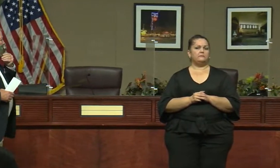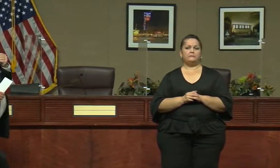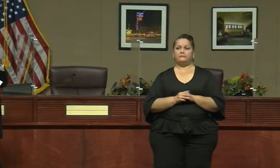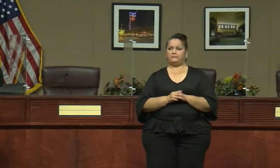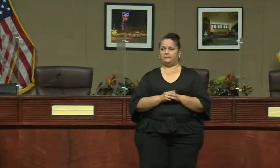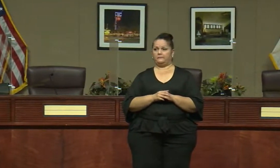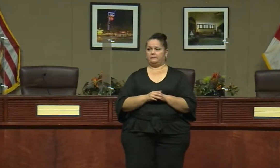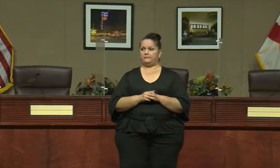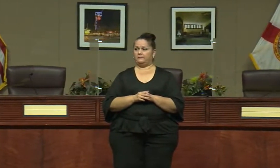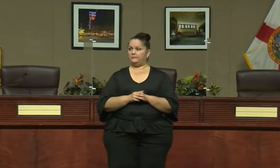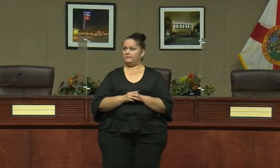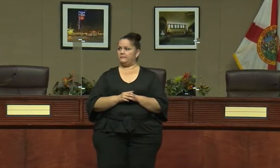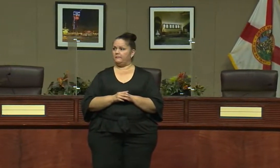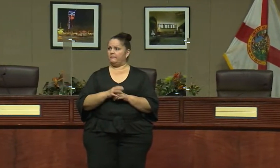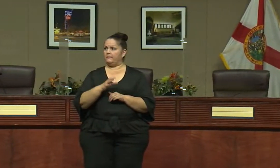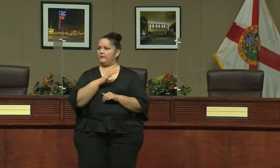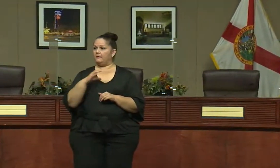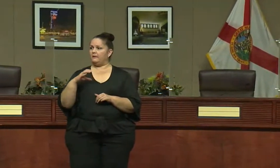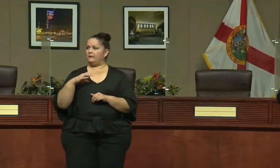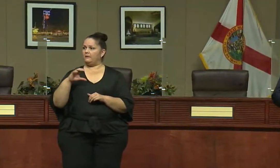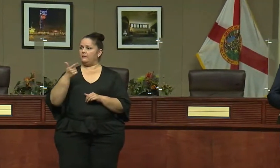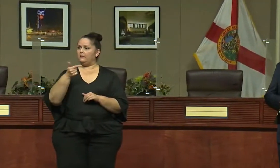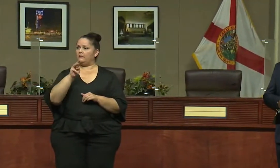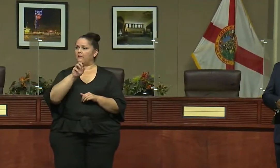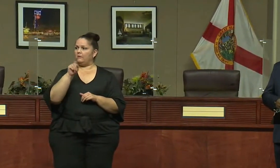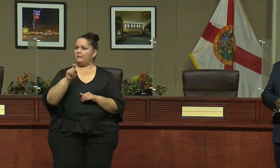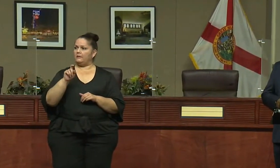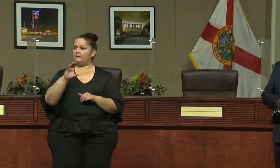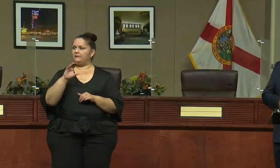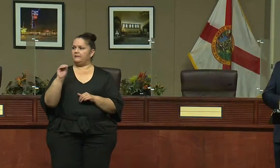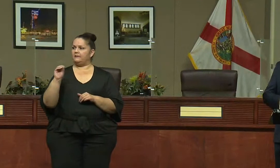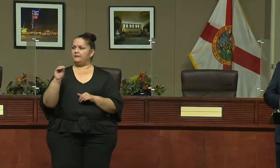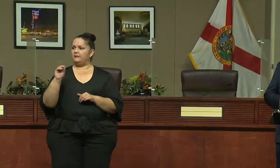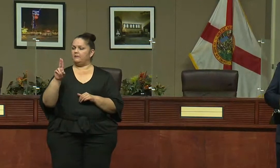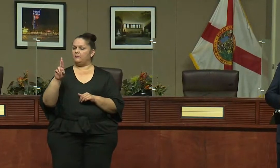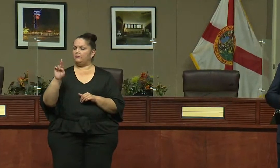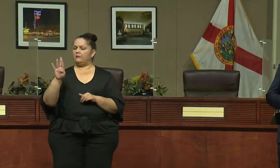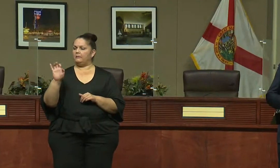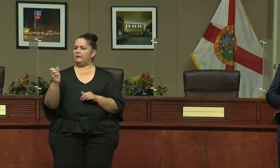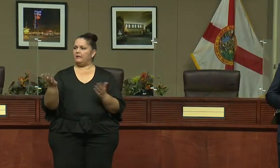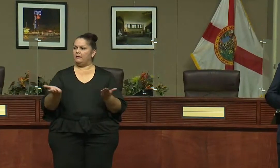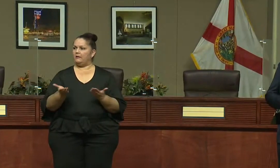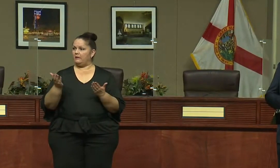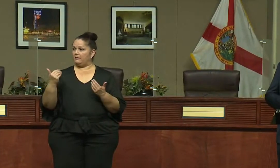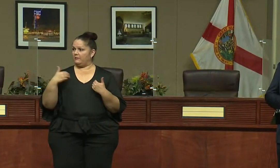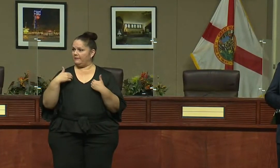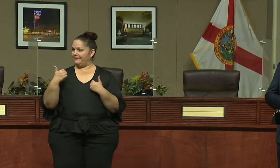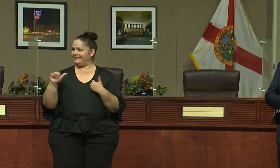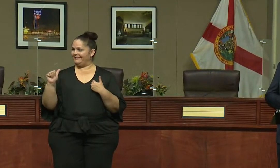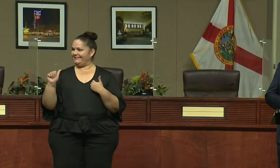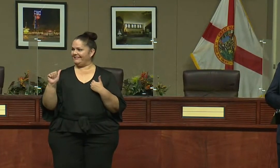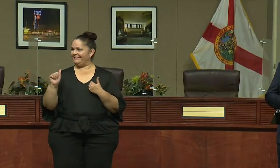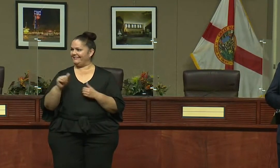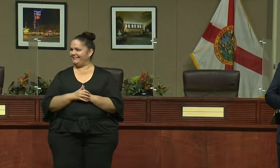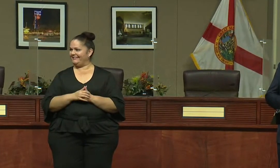All right, Commissioners Gomez-Cordero, Commissioner Uribe, you all have anything?